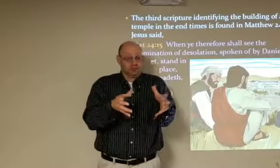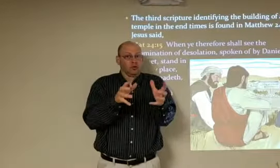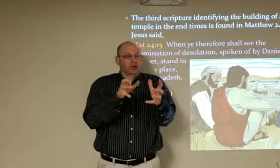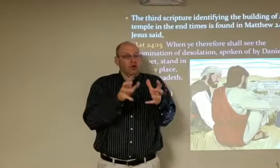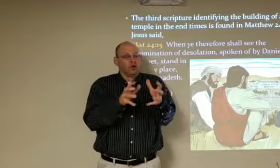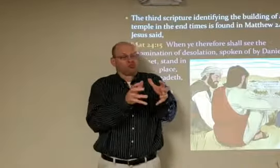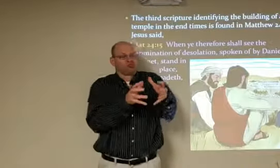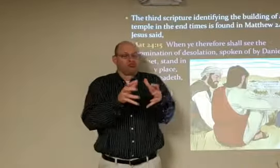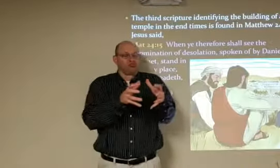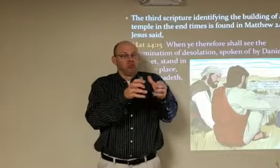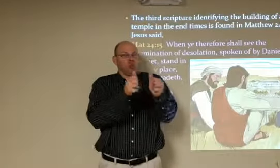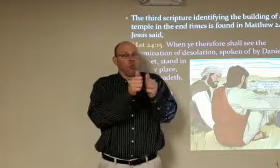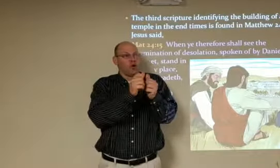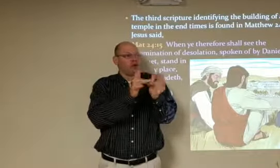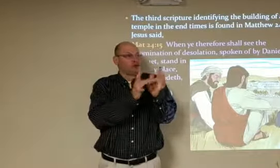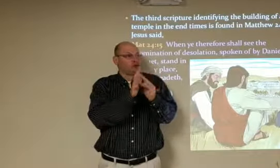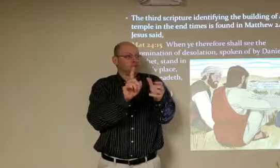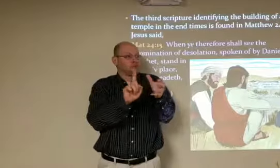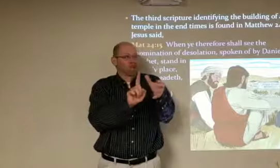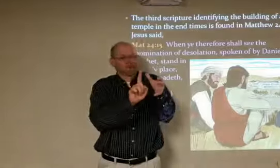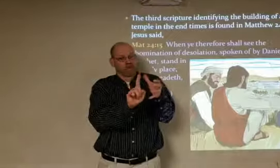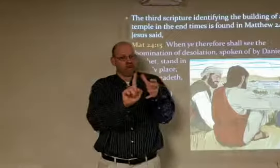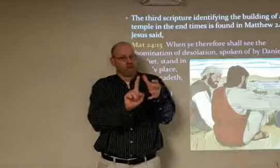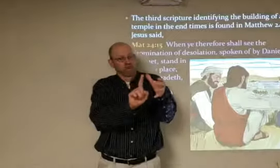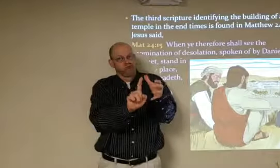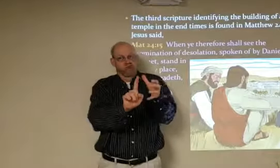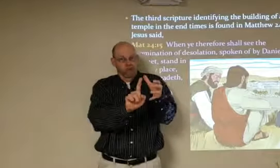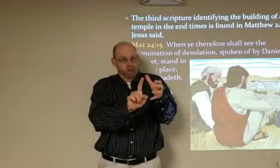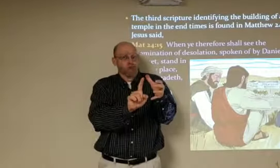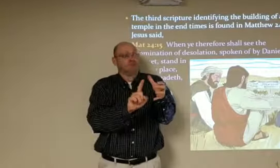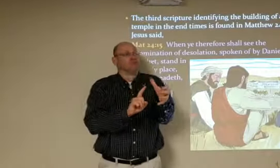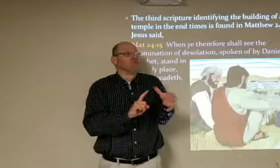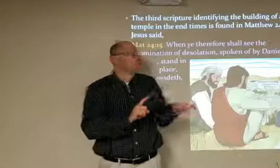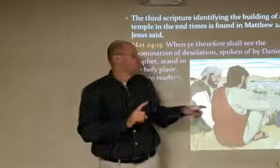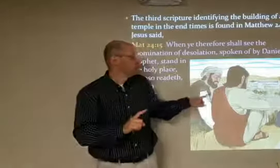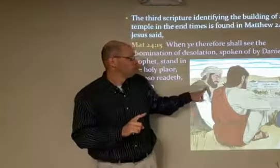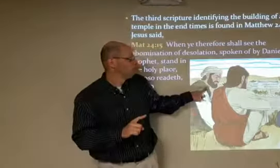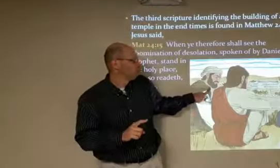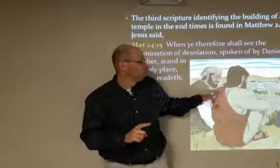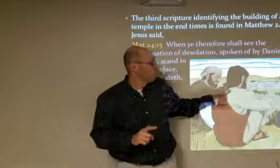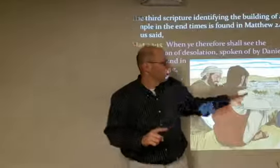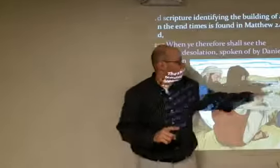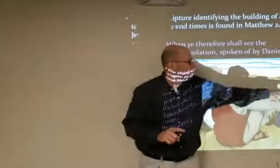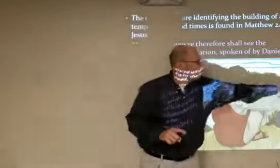So we have the disciples here, and they're following along with Jesus.